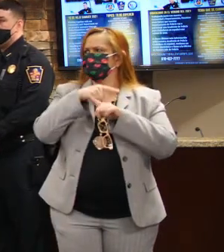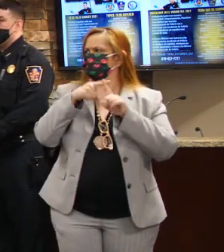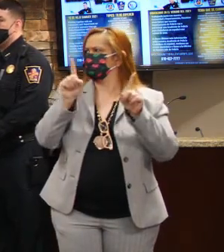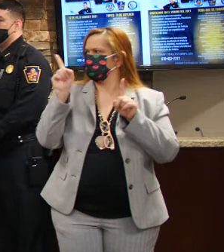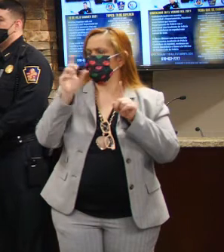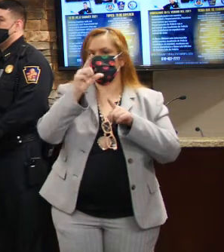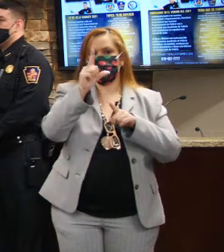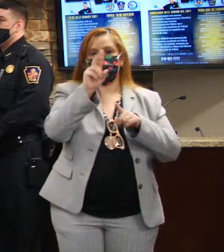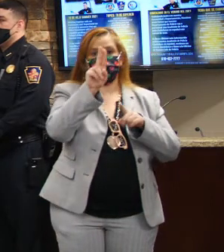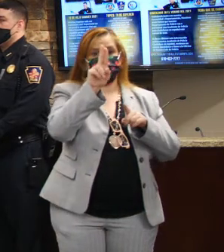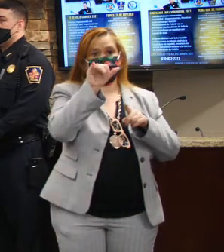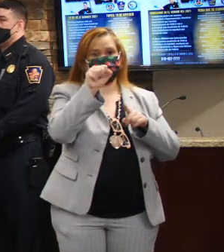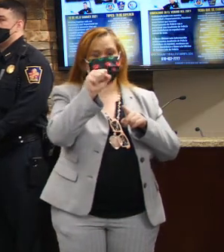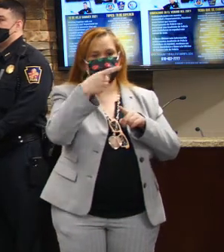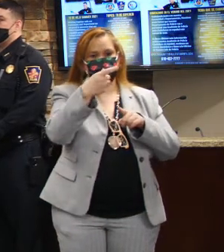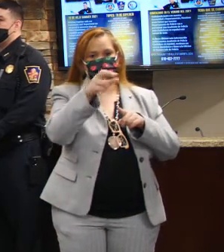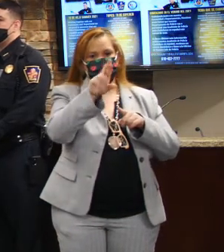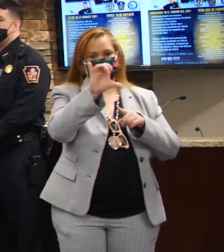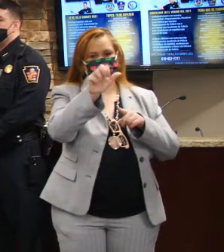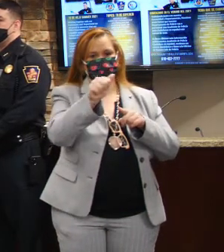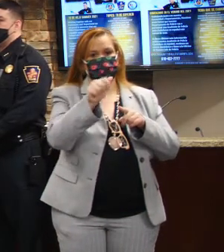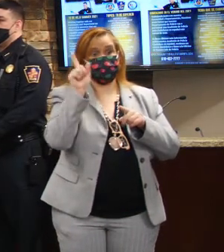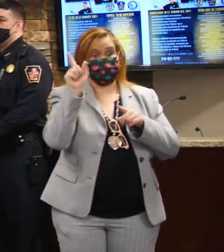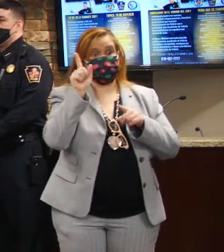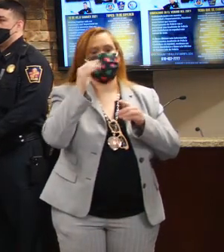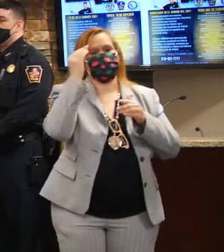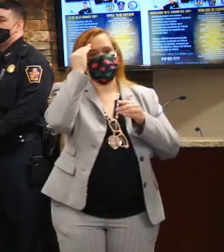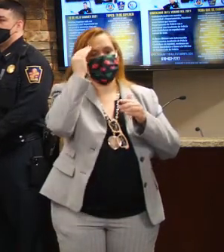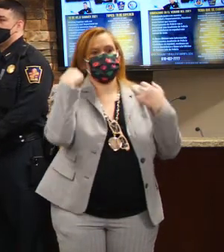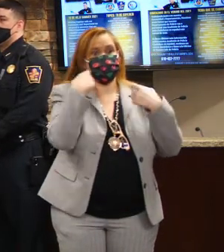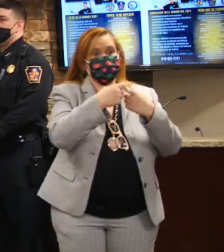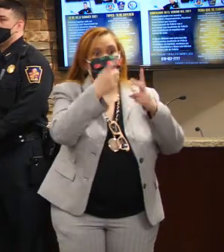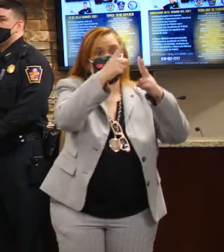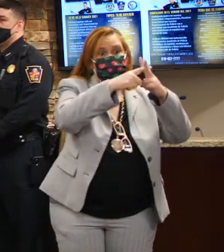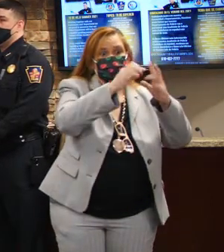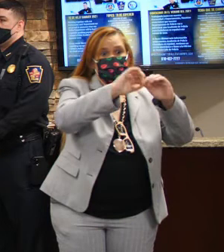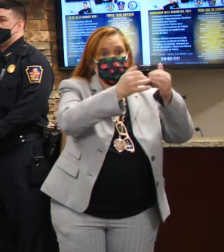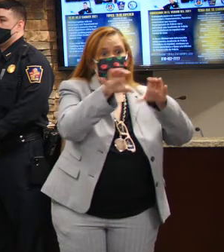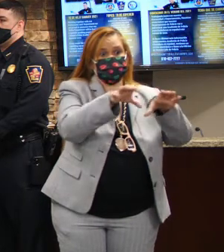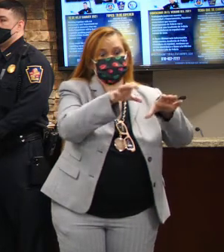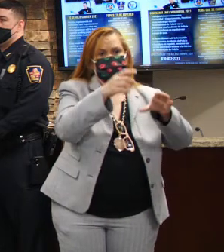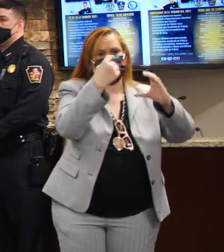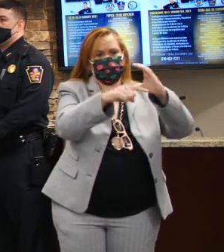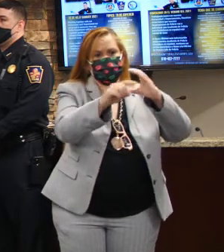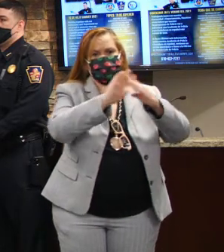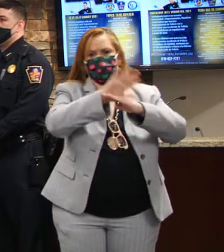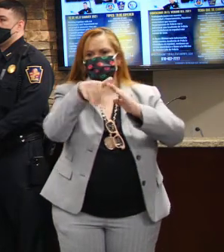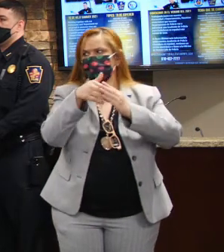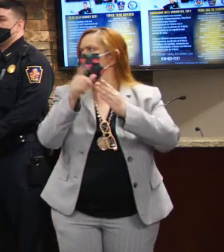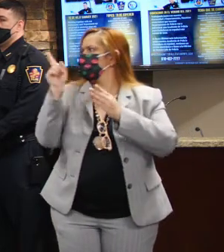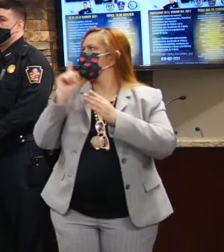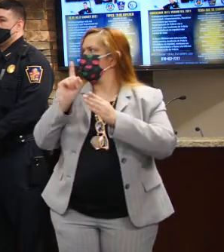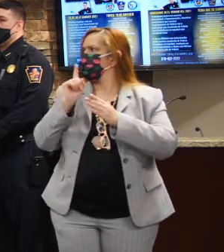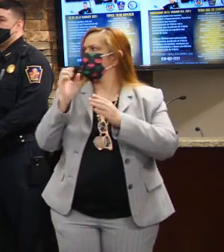Garcia very well said, is that we will be able to run this as much interest as there will be is as many classes